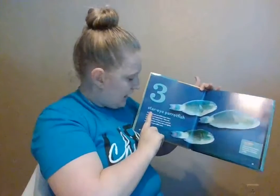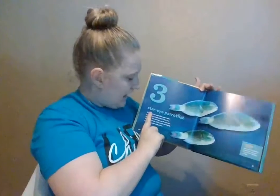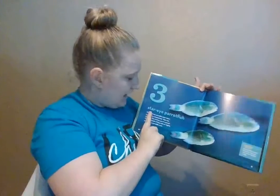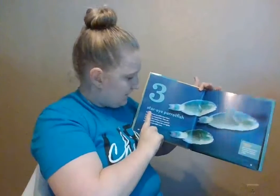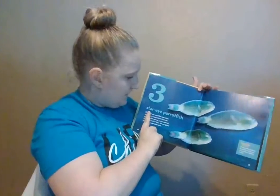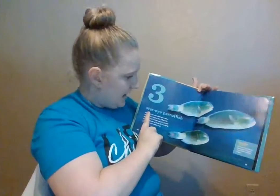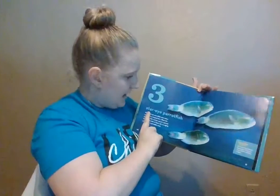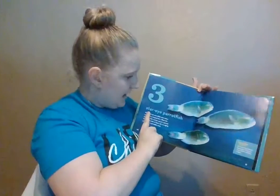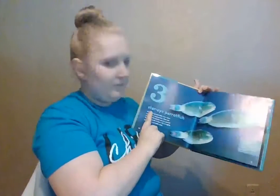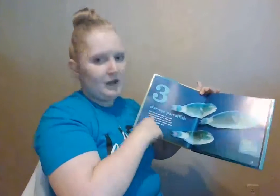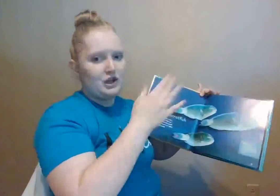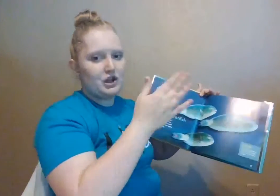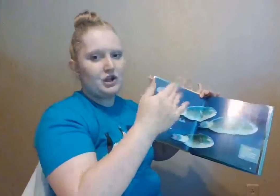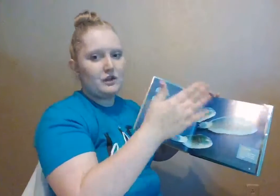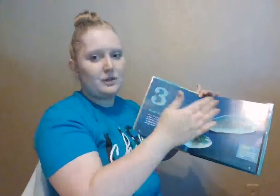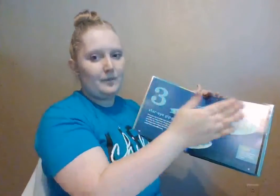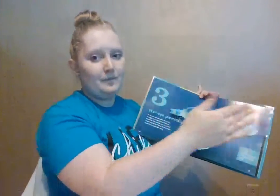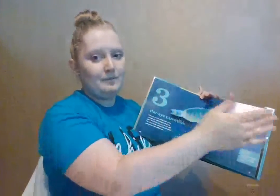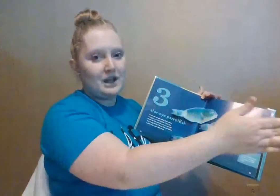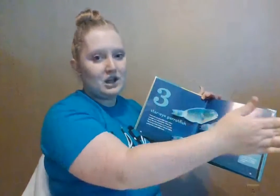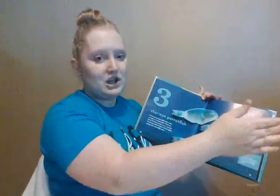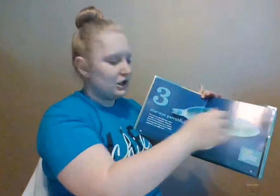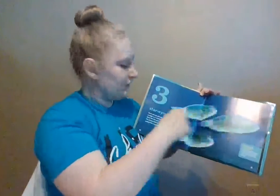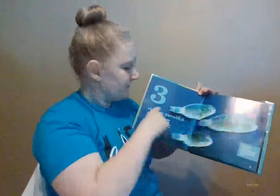Star-eyed parrotfish. So fish.